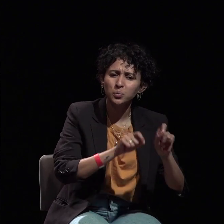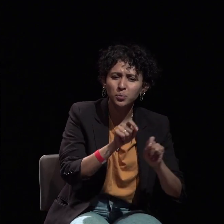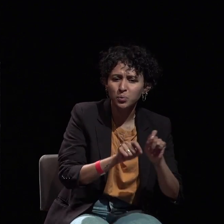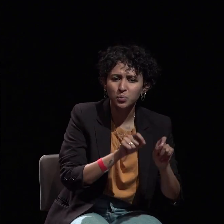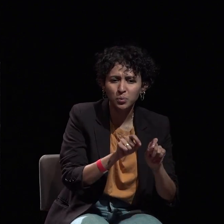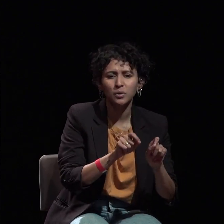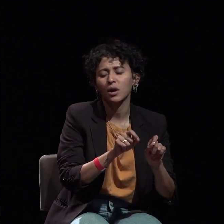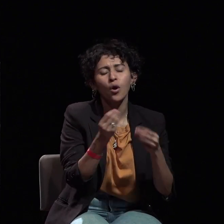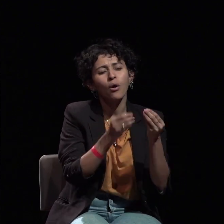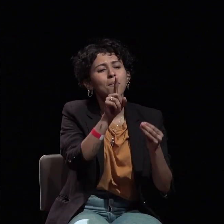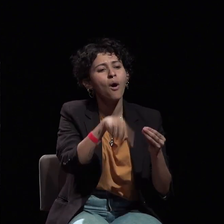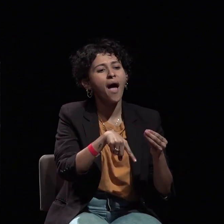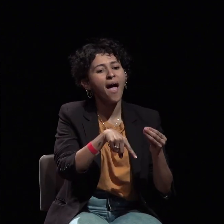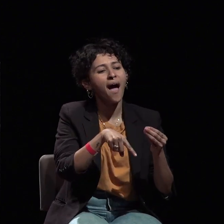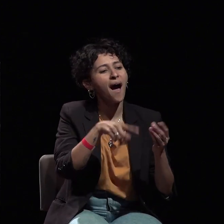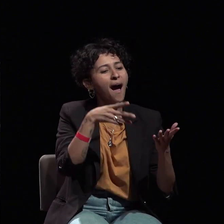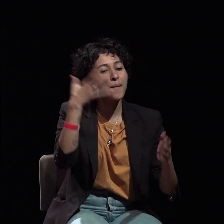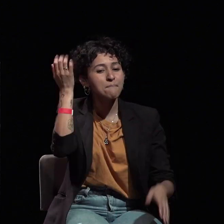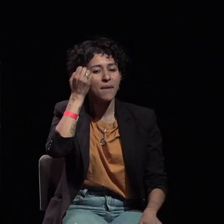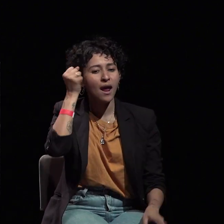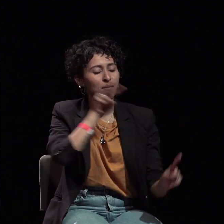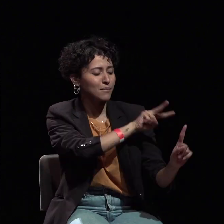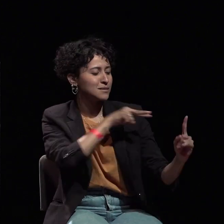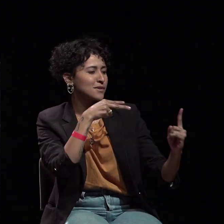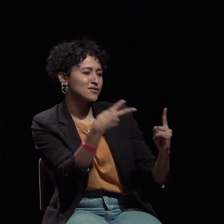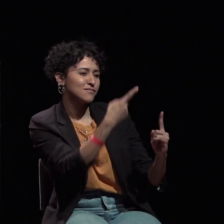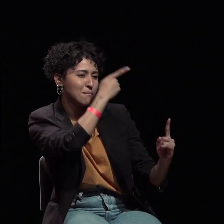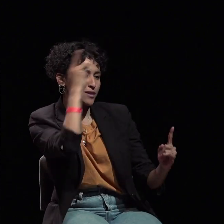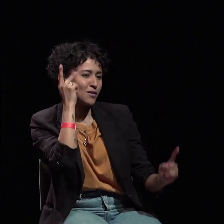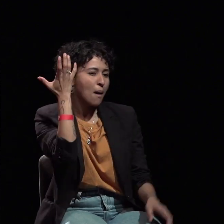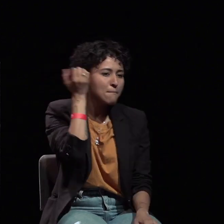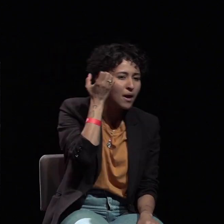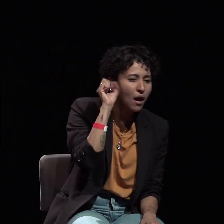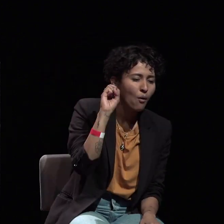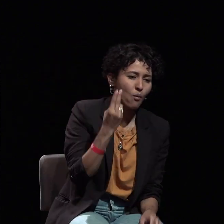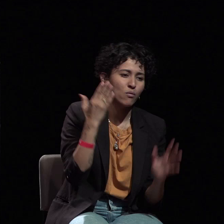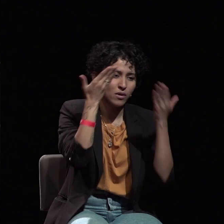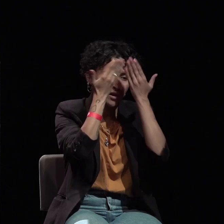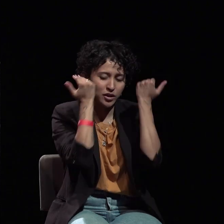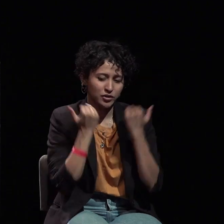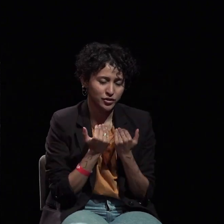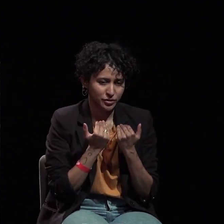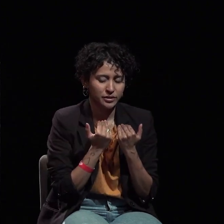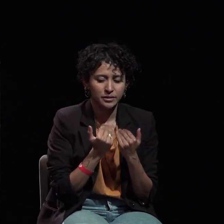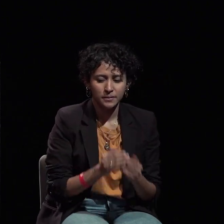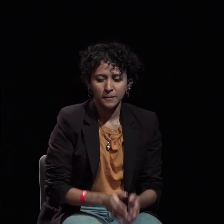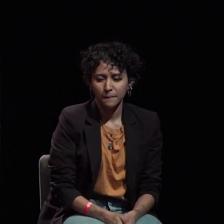of Black and Indigenous people is at the core of that project and the one I will share with you today.